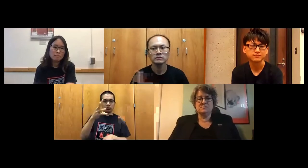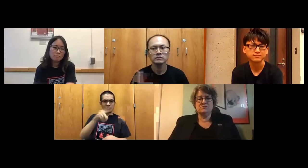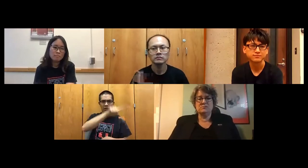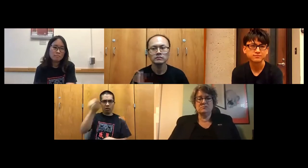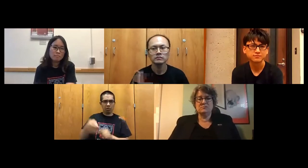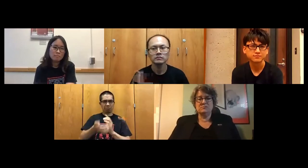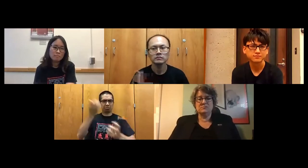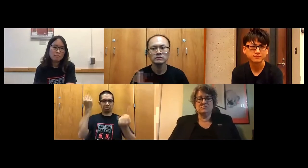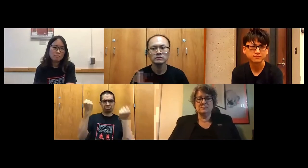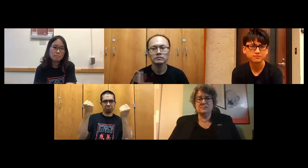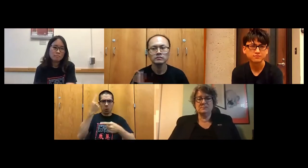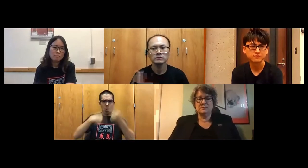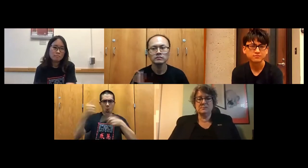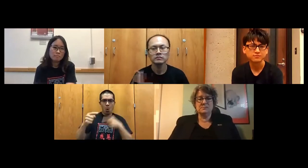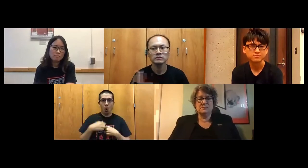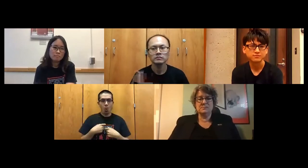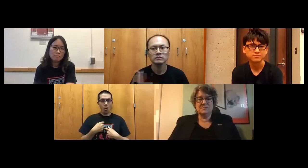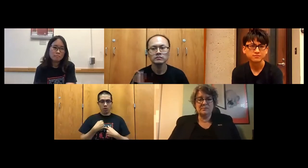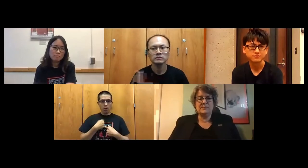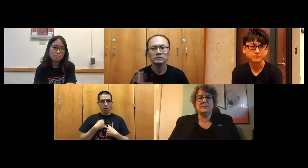there were 16 deaf people.